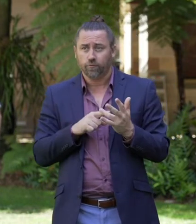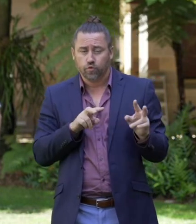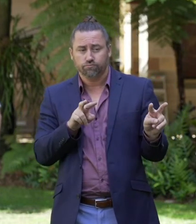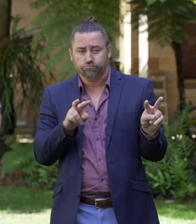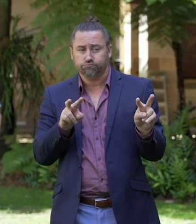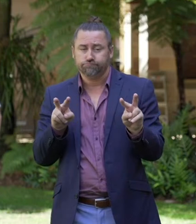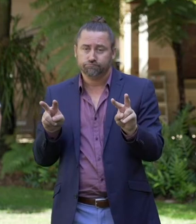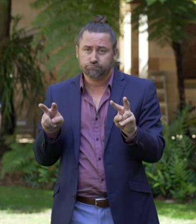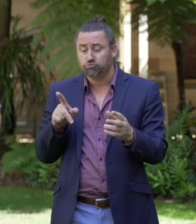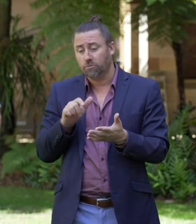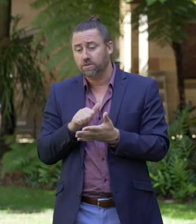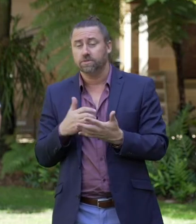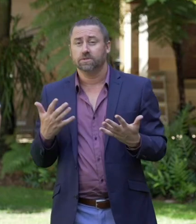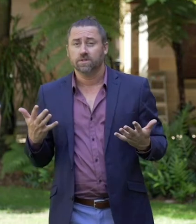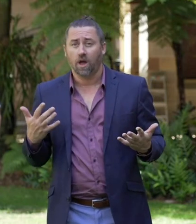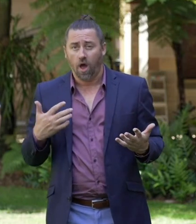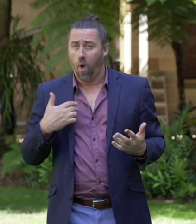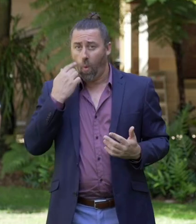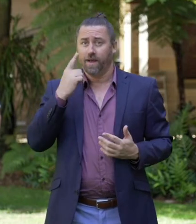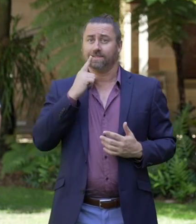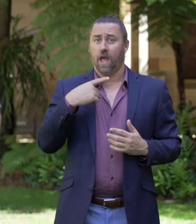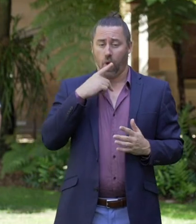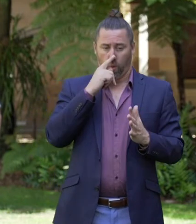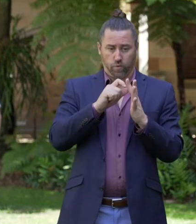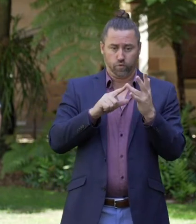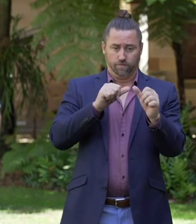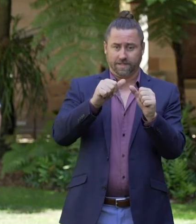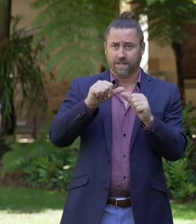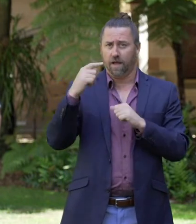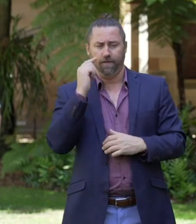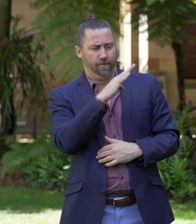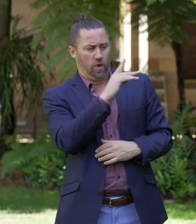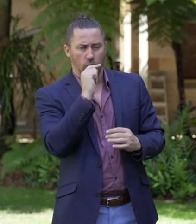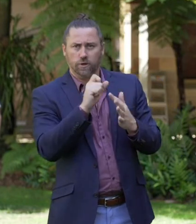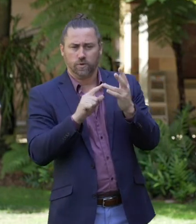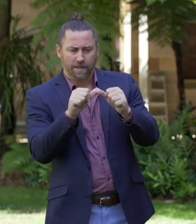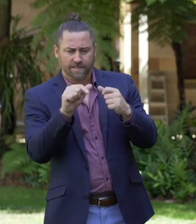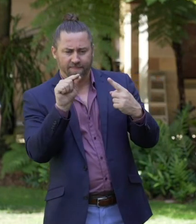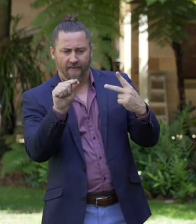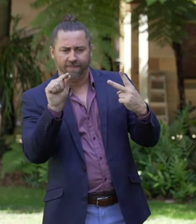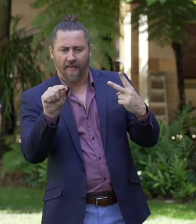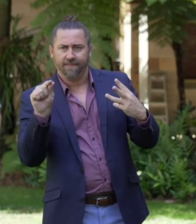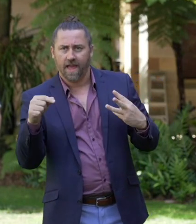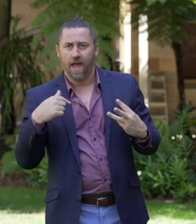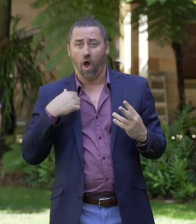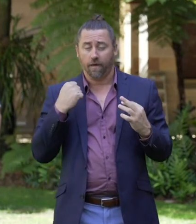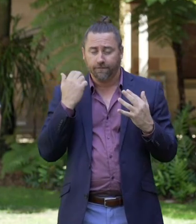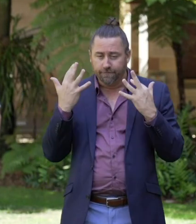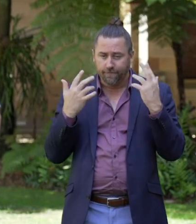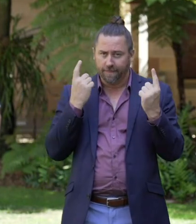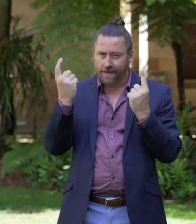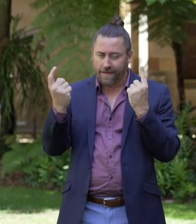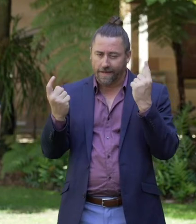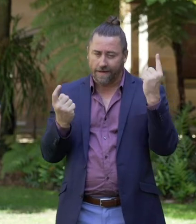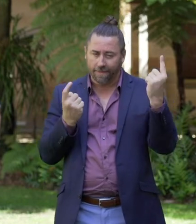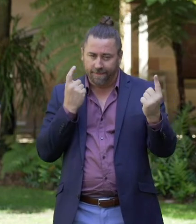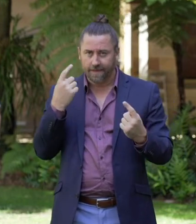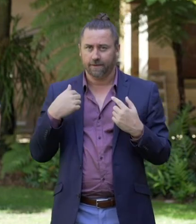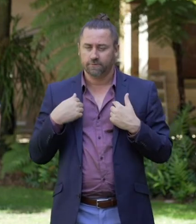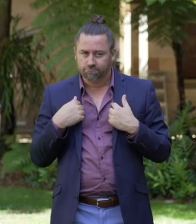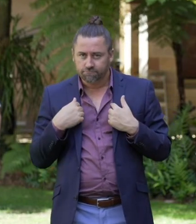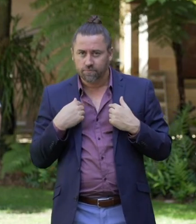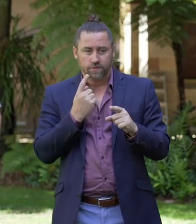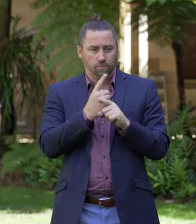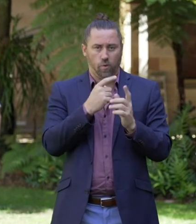very publicly that we could do better. And you've asked me, how could you have done better? And I've thought about this long and hard. I've spoken with